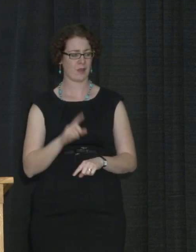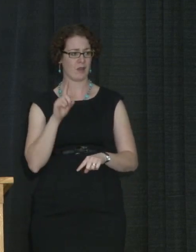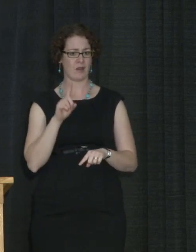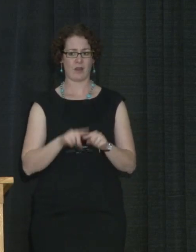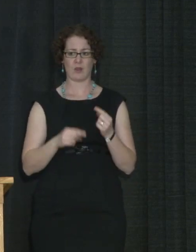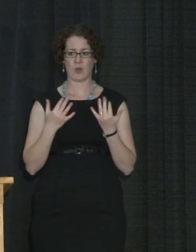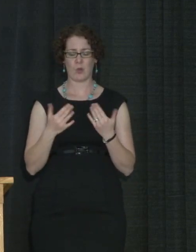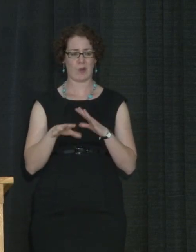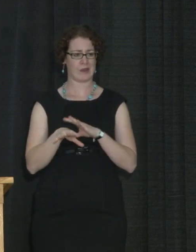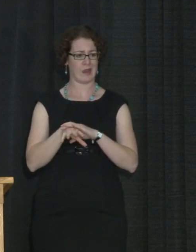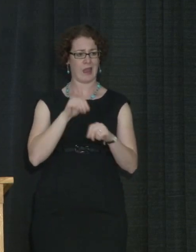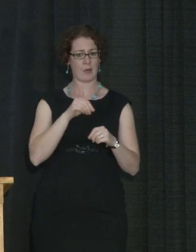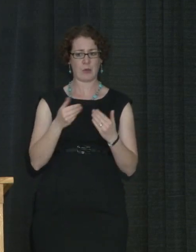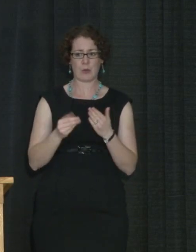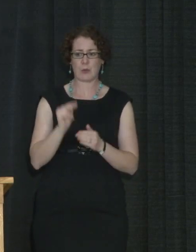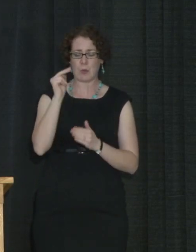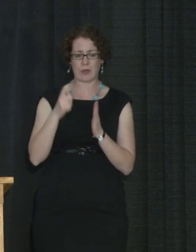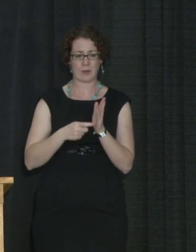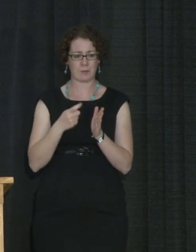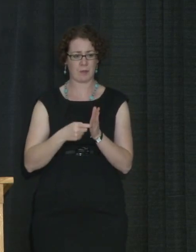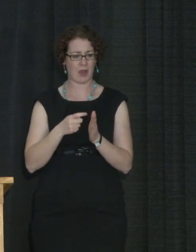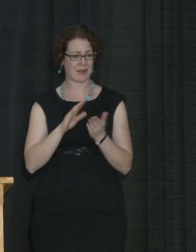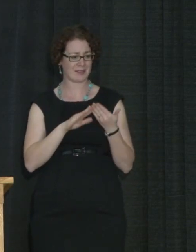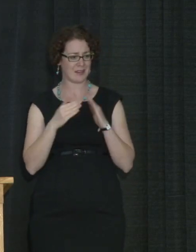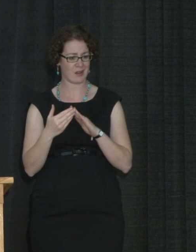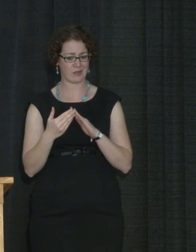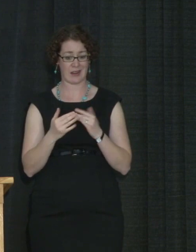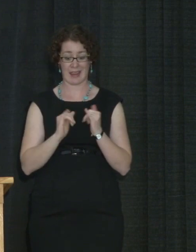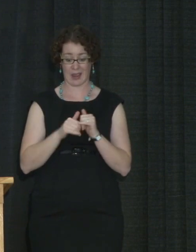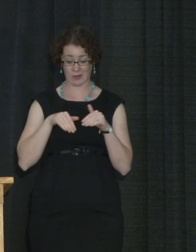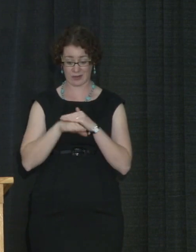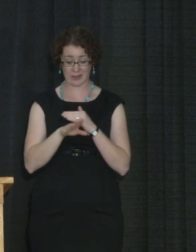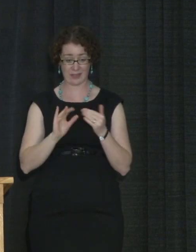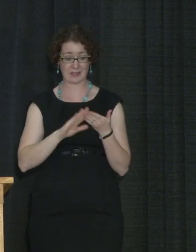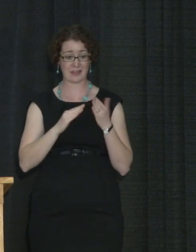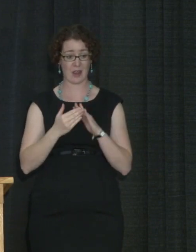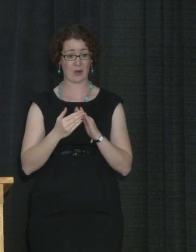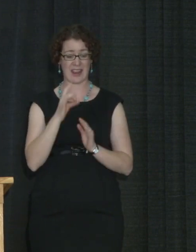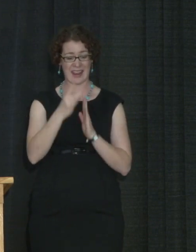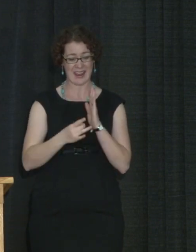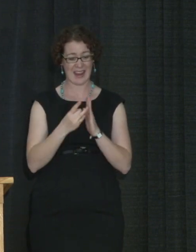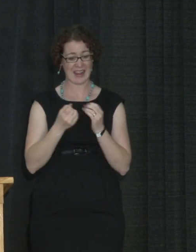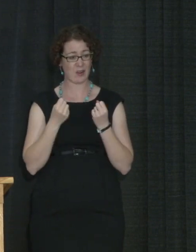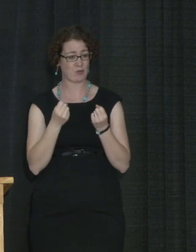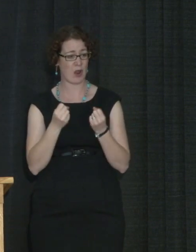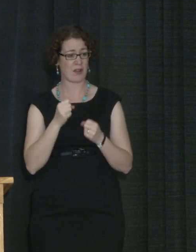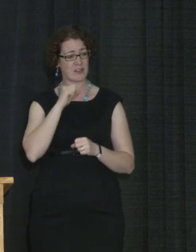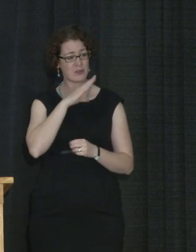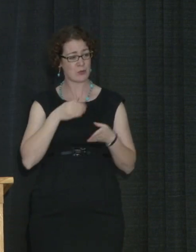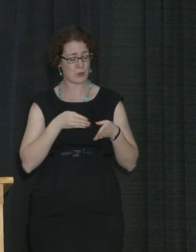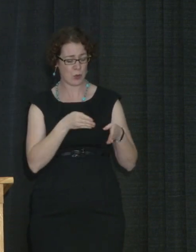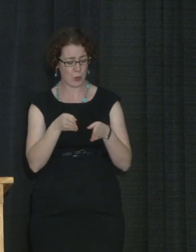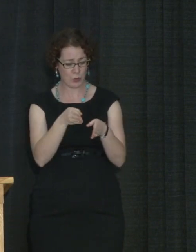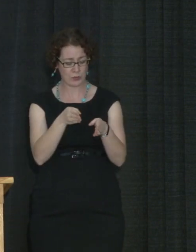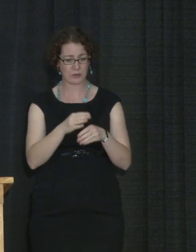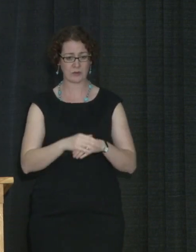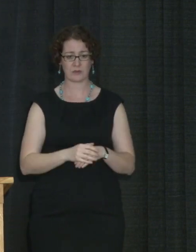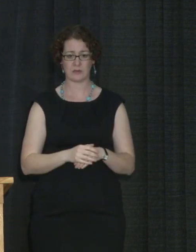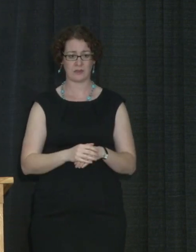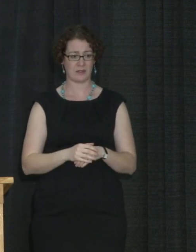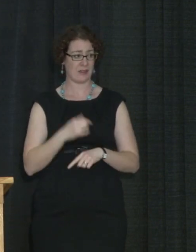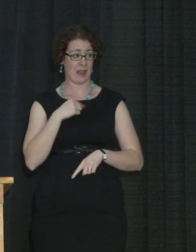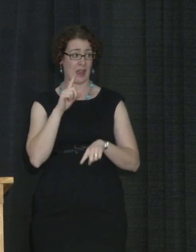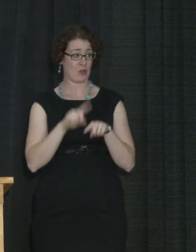leave that little northern mining town. The only way in and out was an 8-hour drive over a dirt road. There was no running away